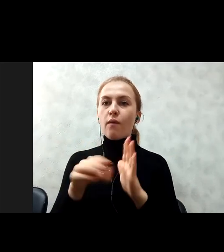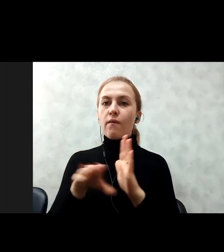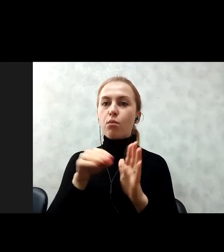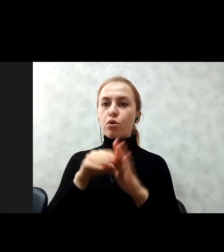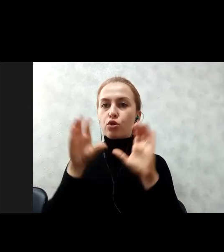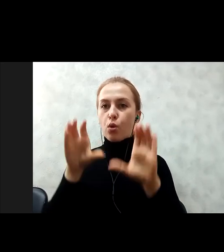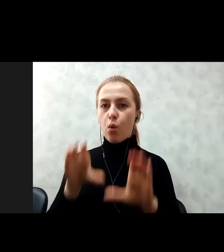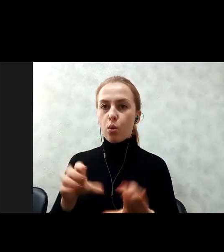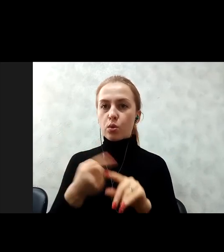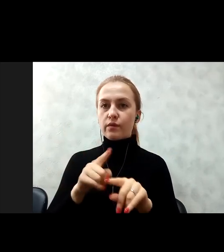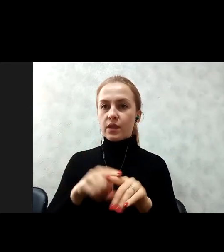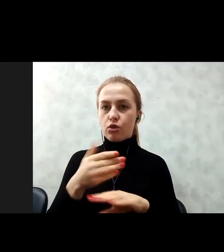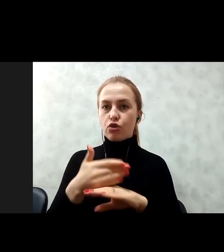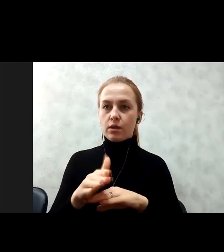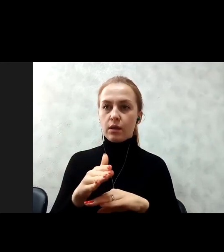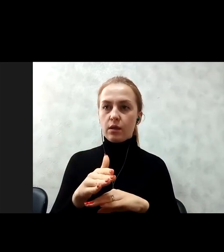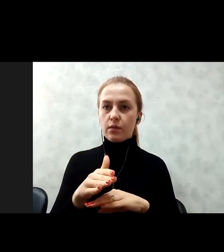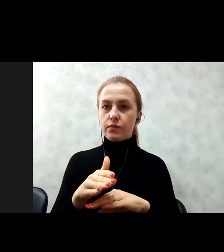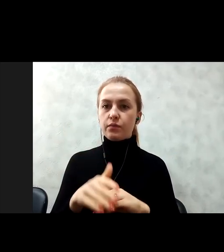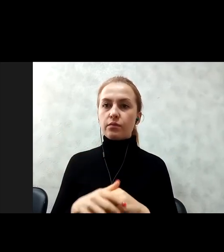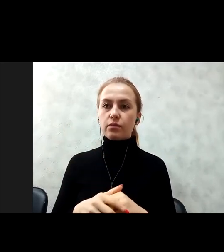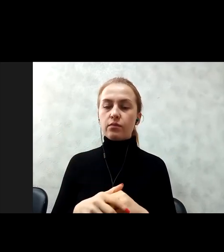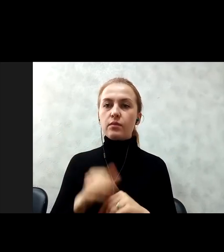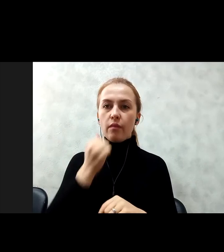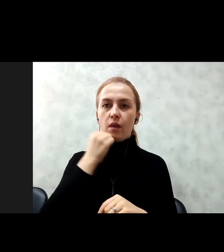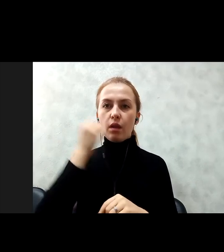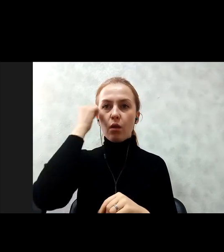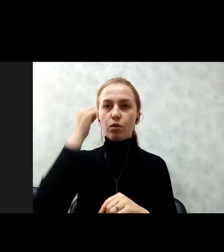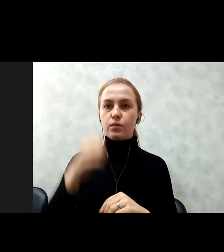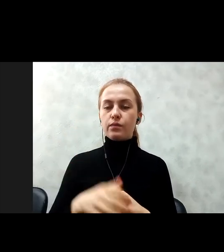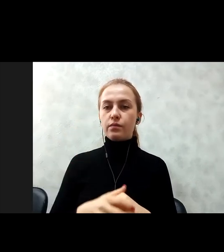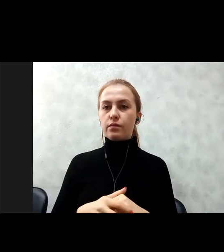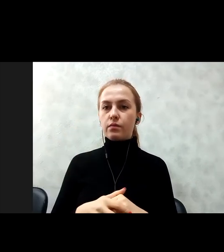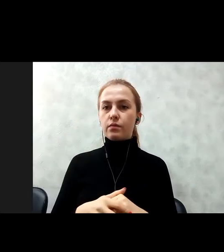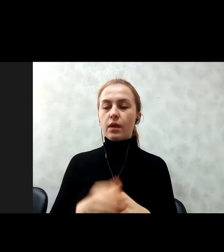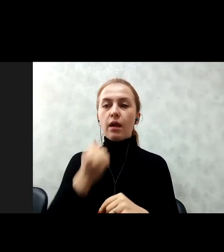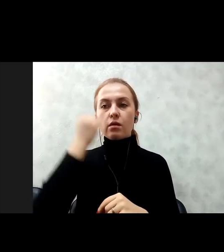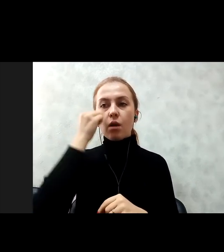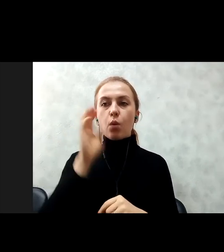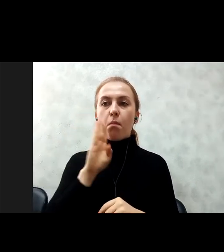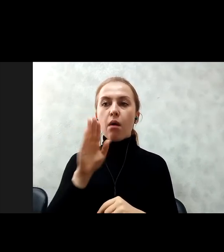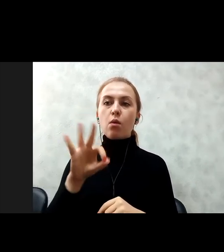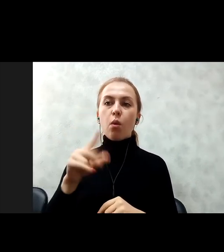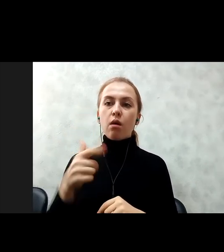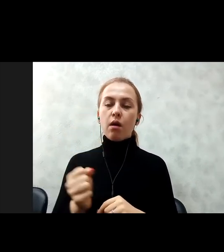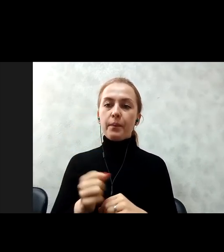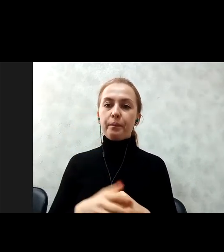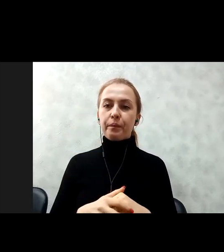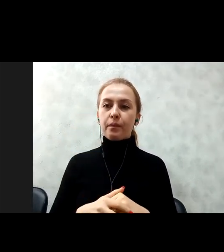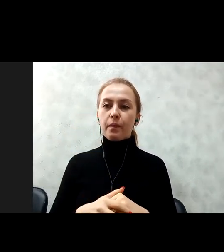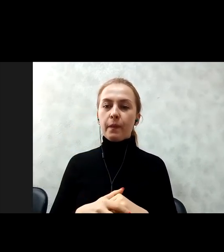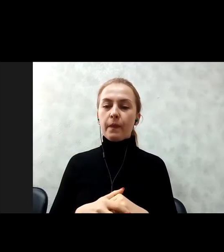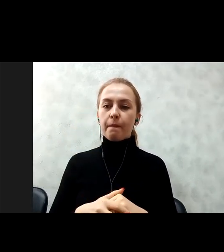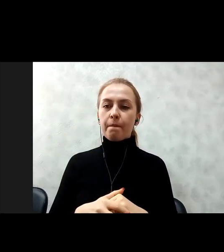are required to the Electoral Code. Thank you. Thank you. Thank you, Olha. Any